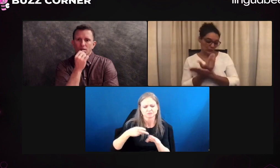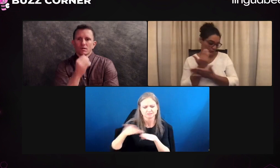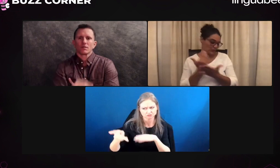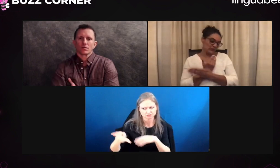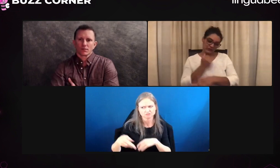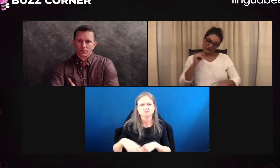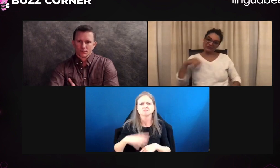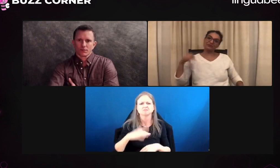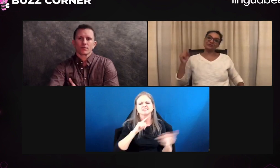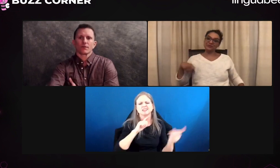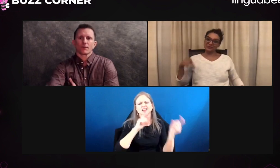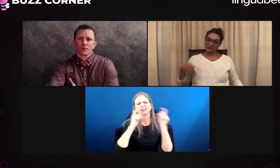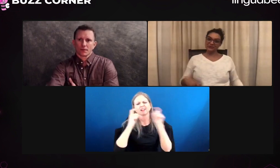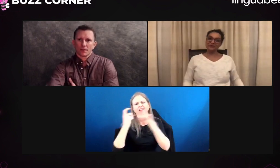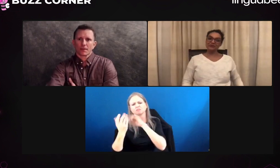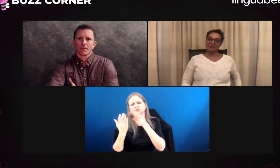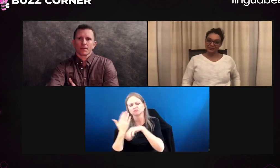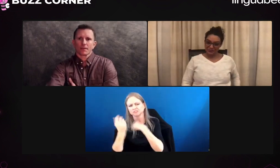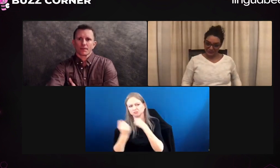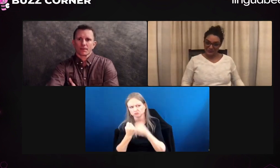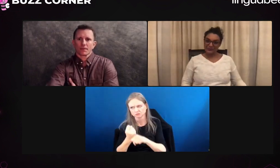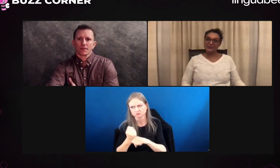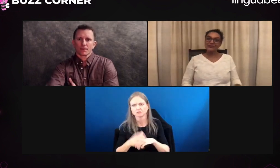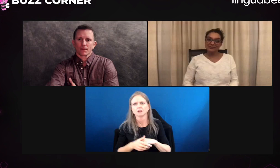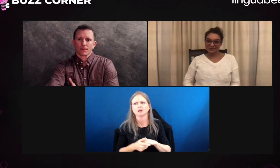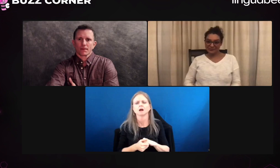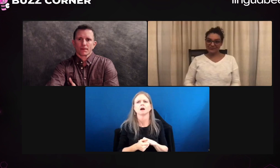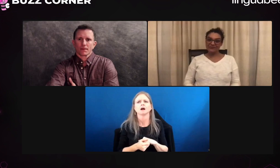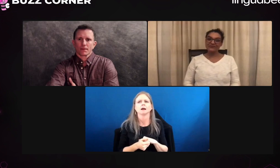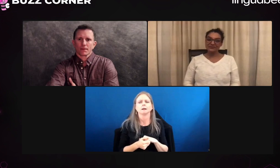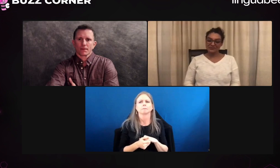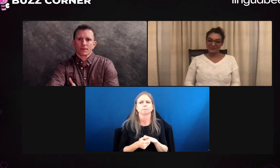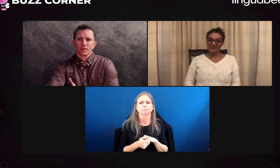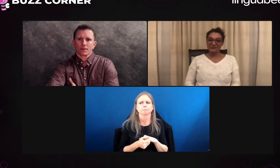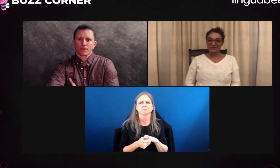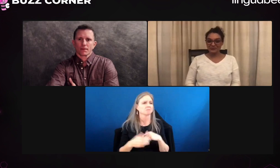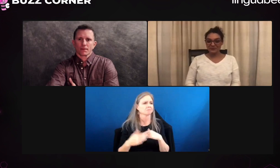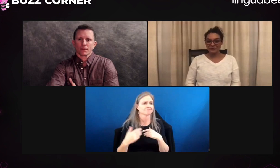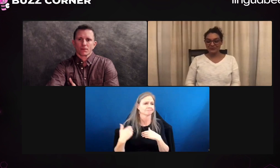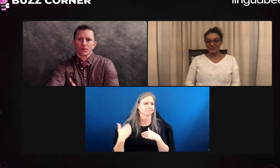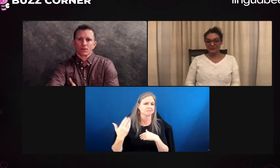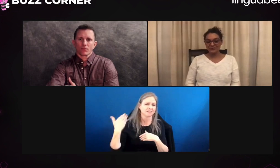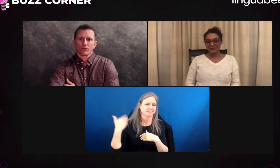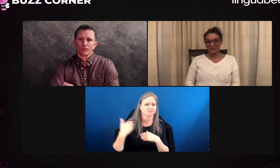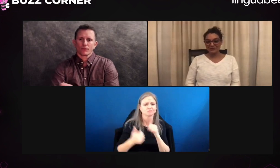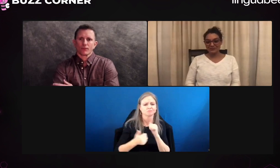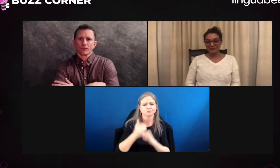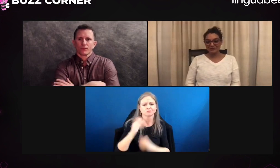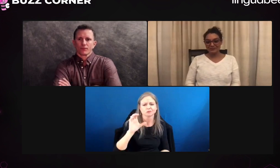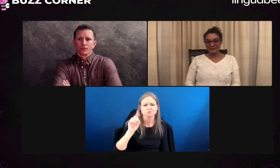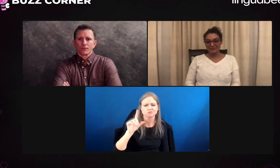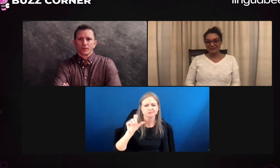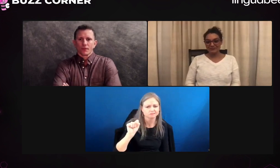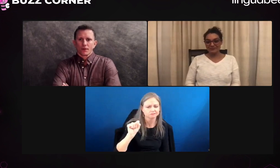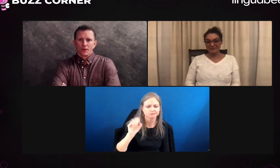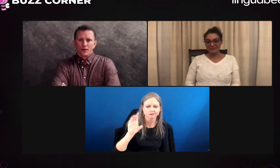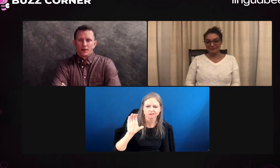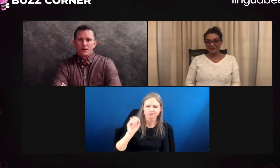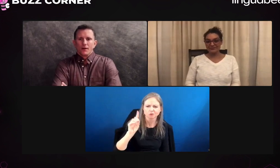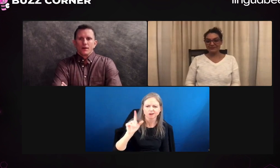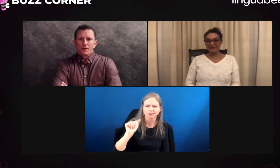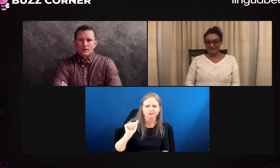young, right? It's a developing Definitely. profession. A There's a lot of lot of new. changes that have taken place over the